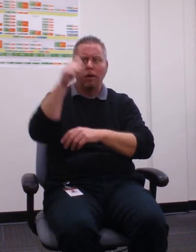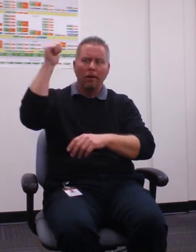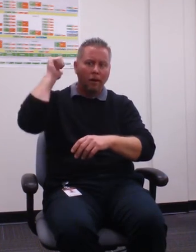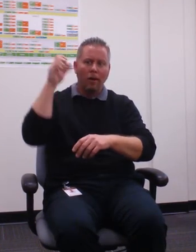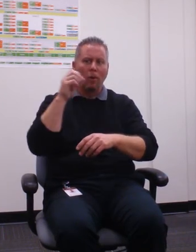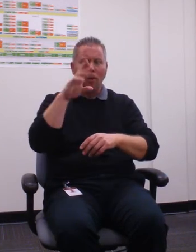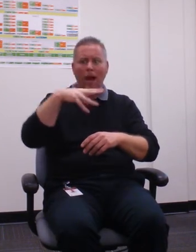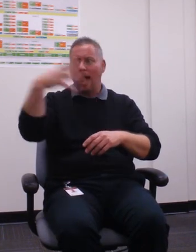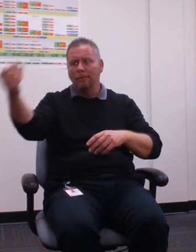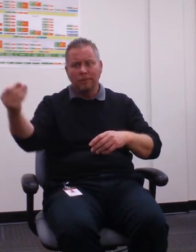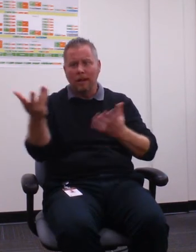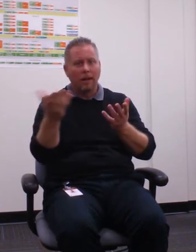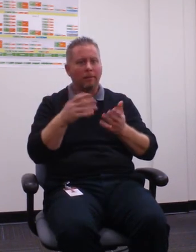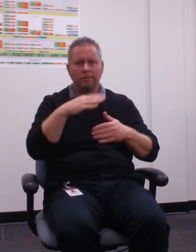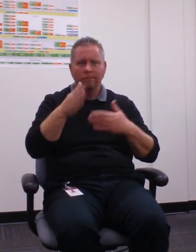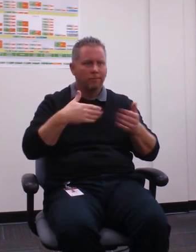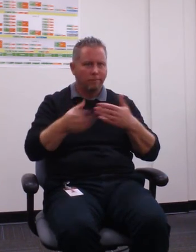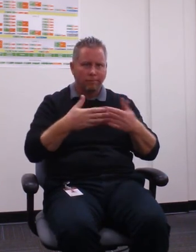it's outside.